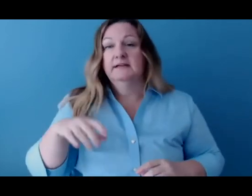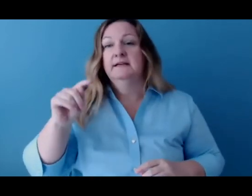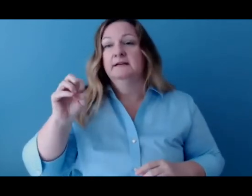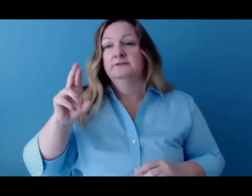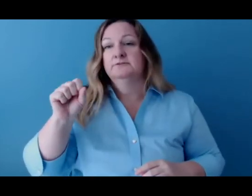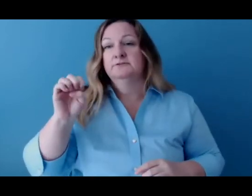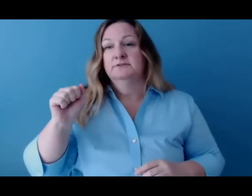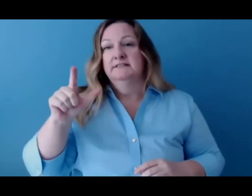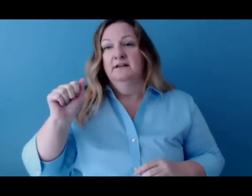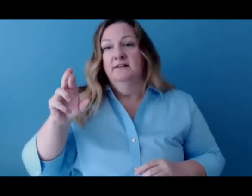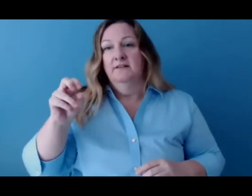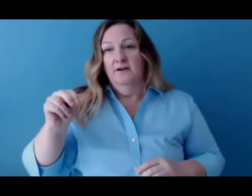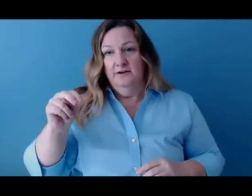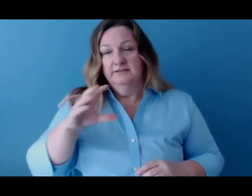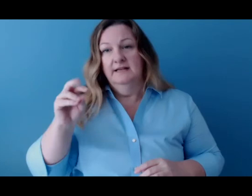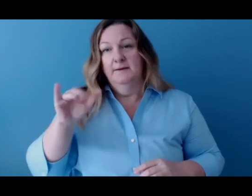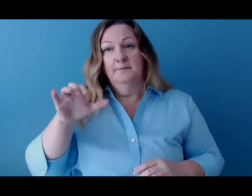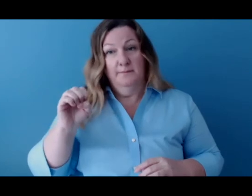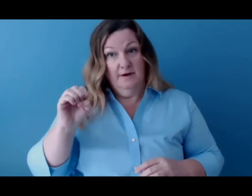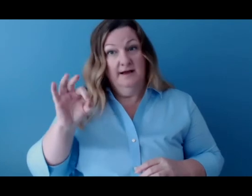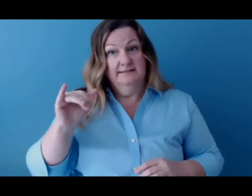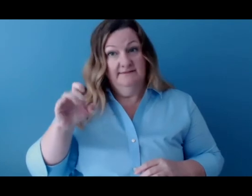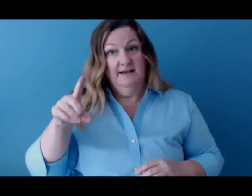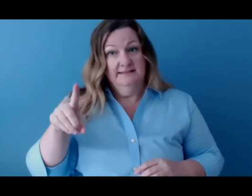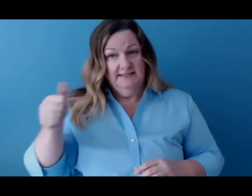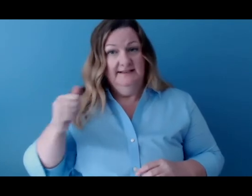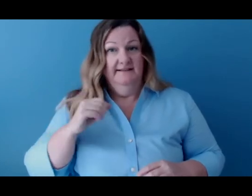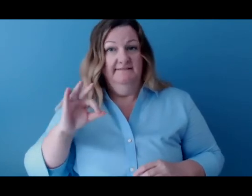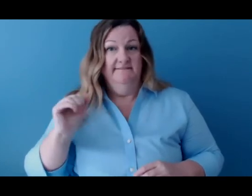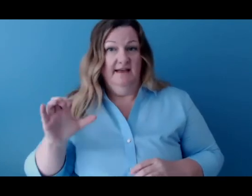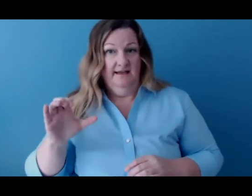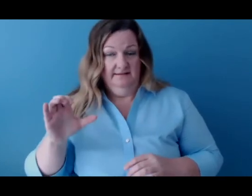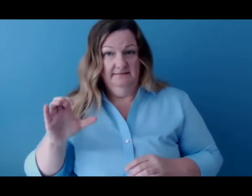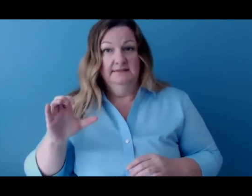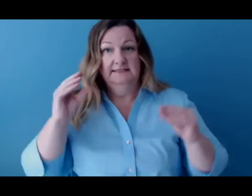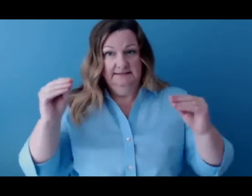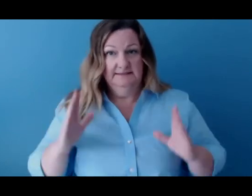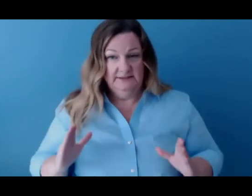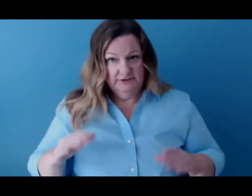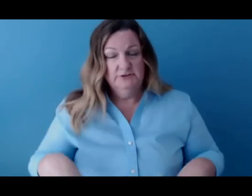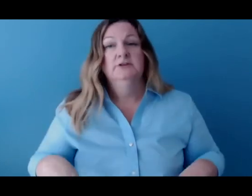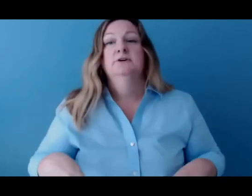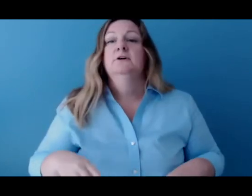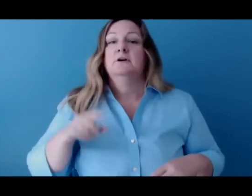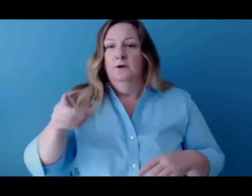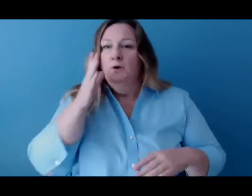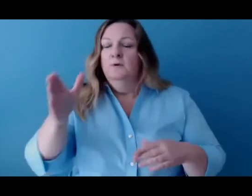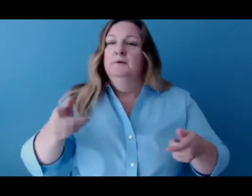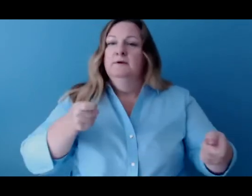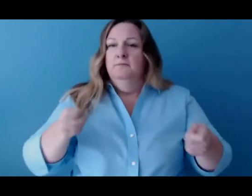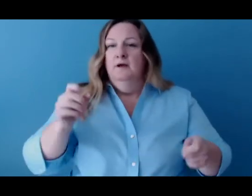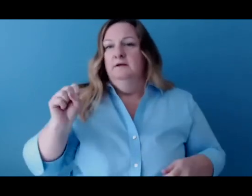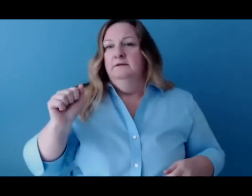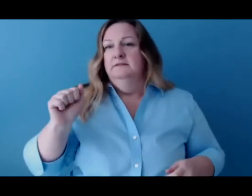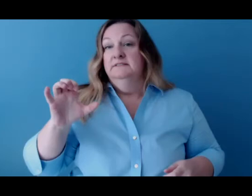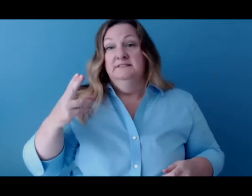analyst, Bryce Fifield, who's a faculty member, and then this forum will be moderated by Sachin Pavithran, who is our policy